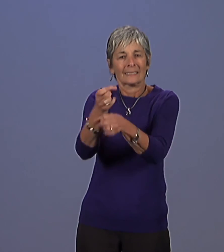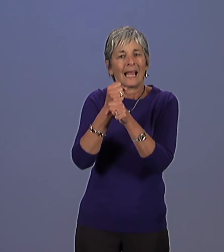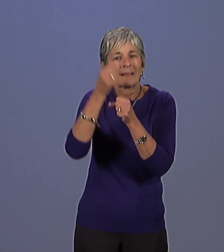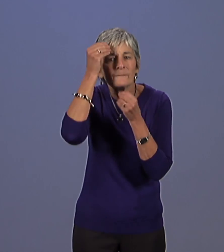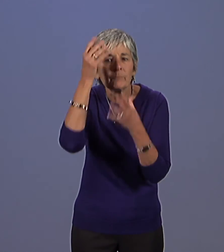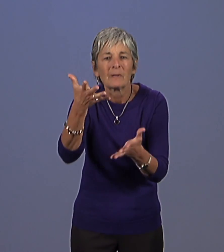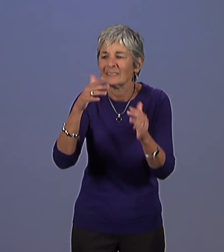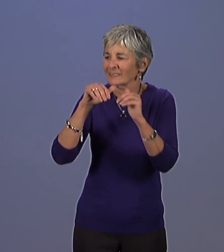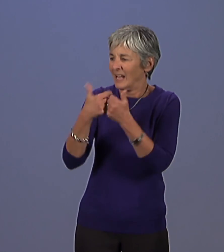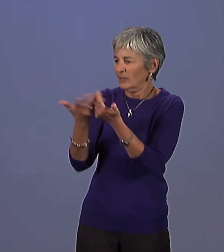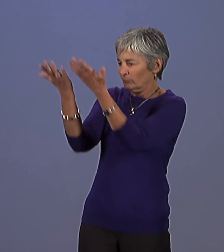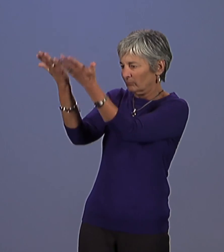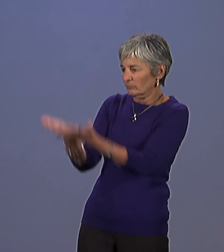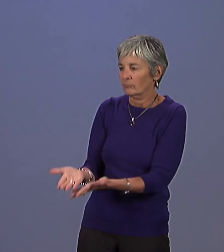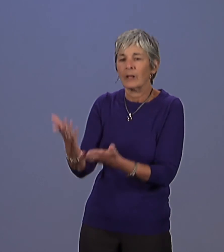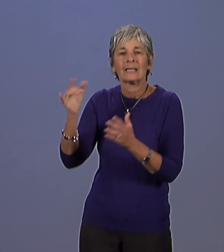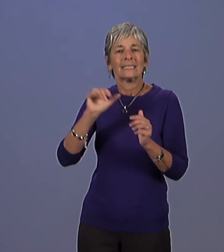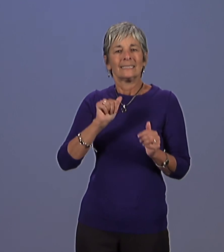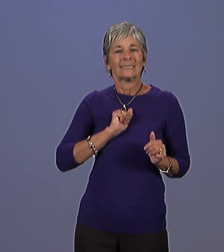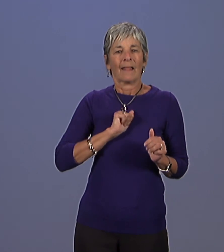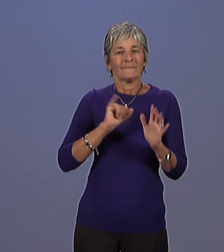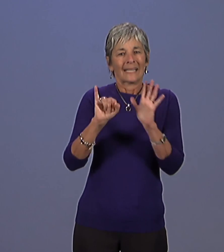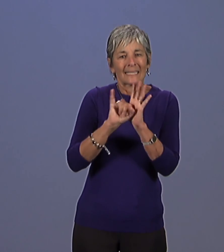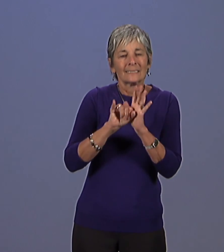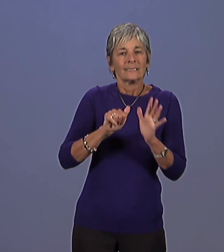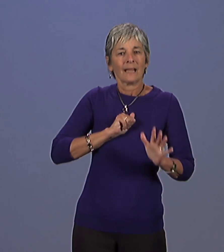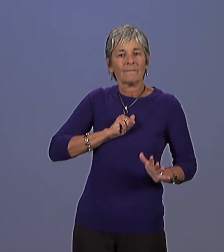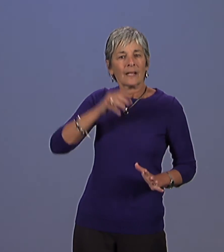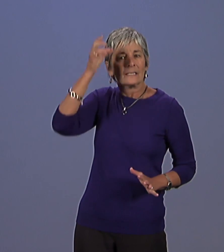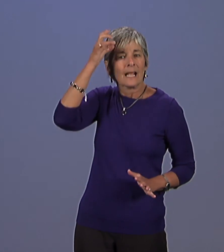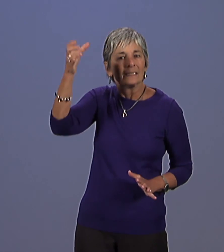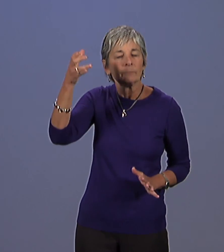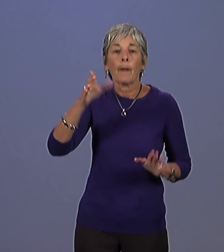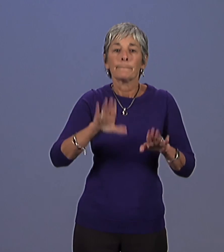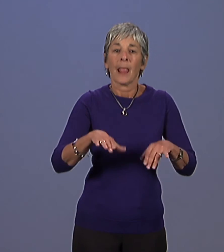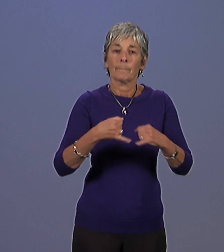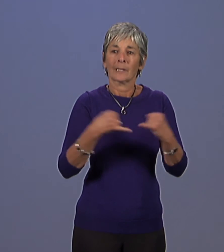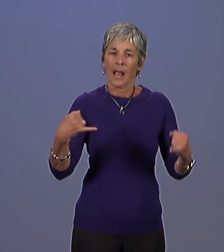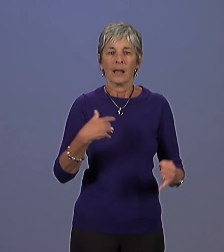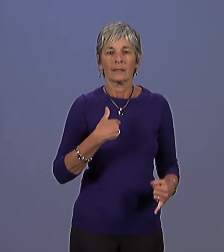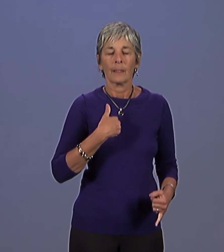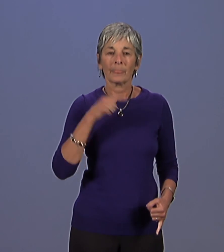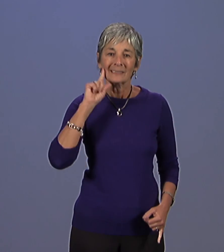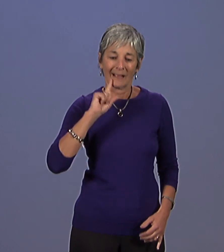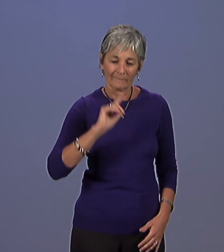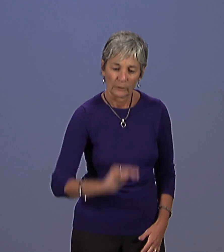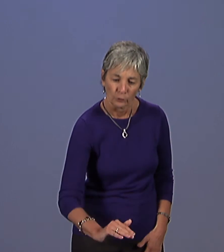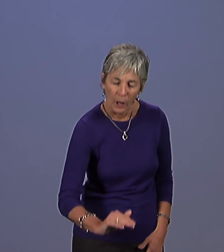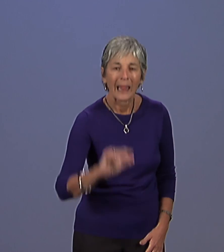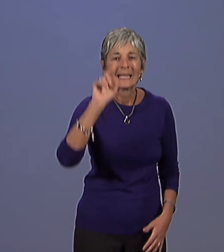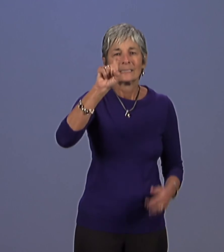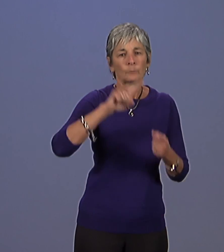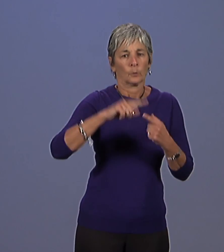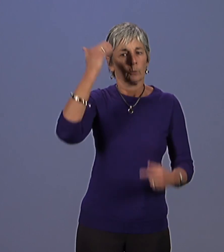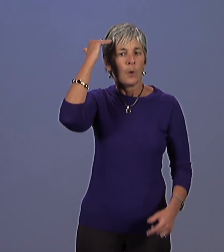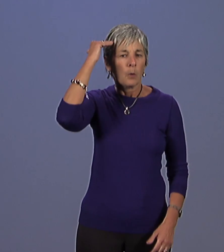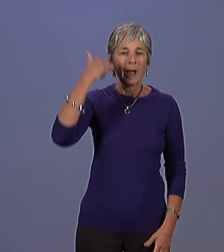get information? How do they form a self-identity and self-concept? The bottom line is that the deaf child needs to know, I